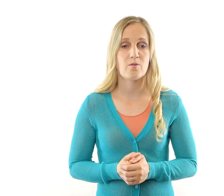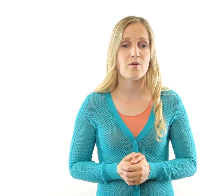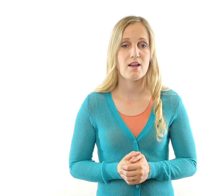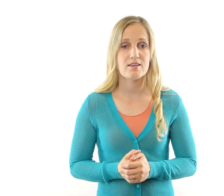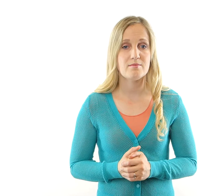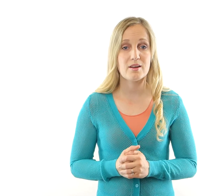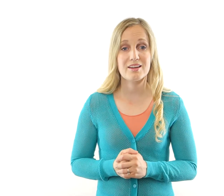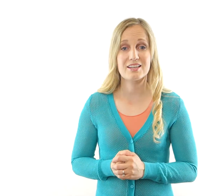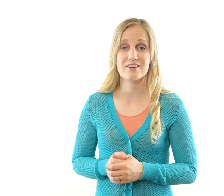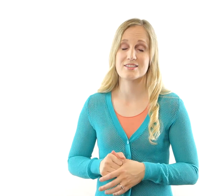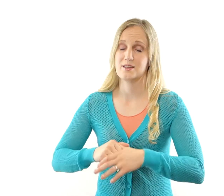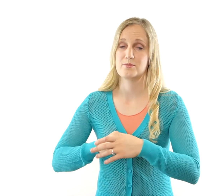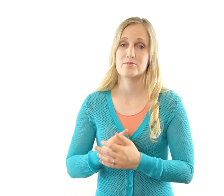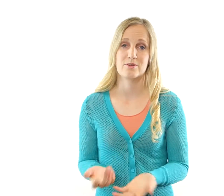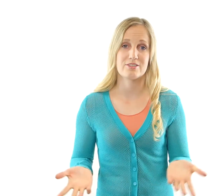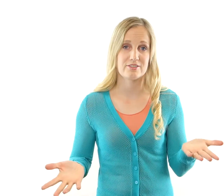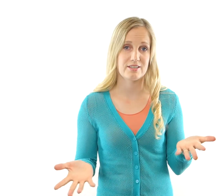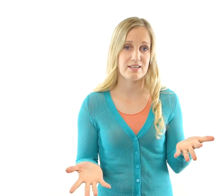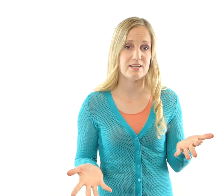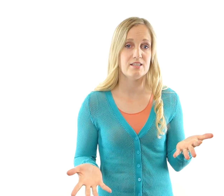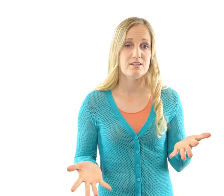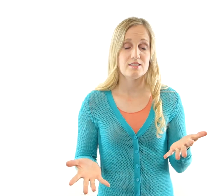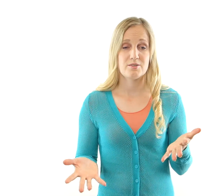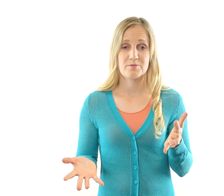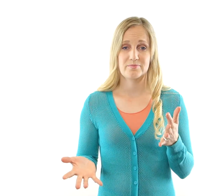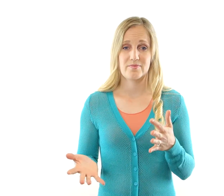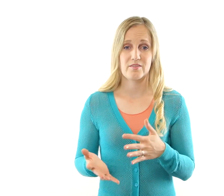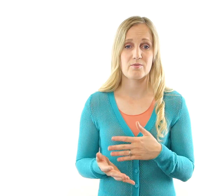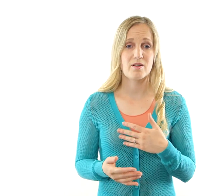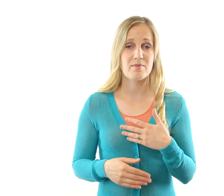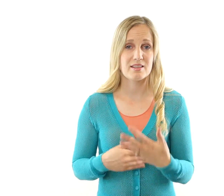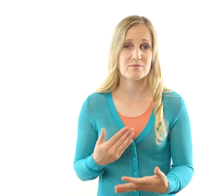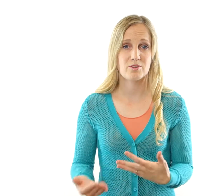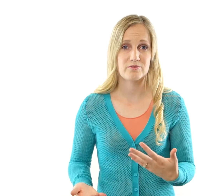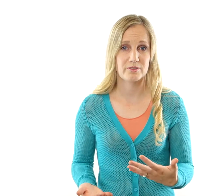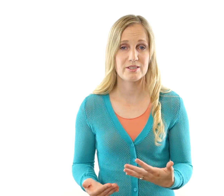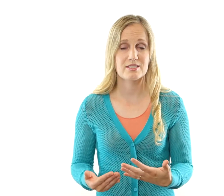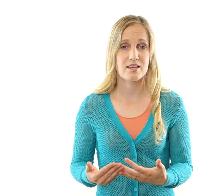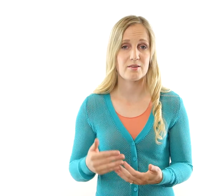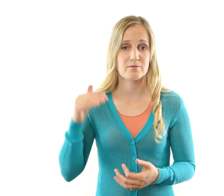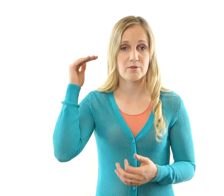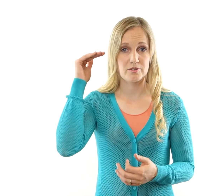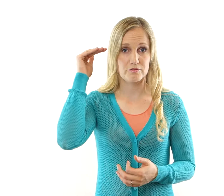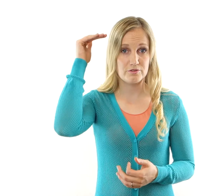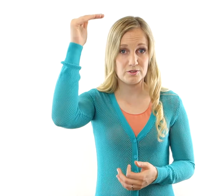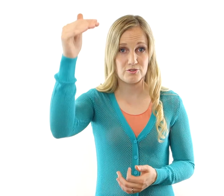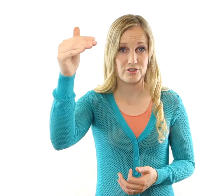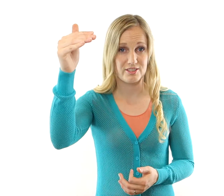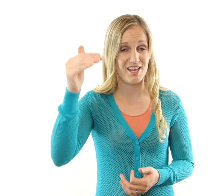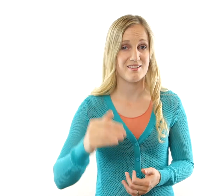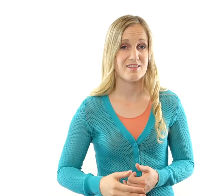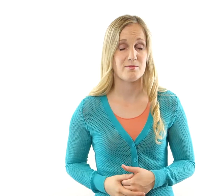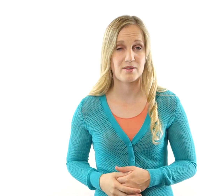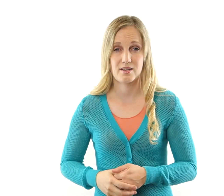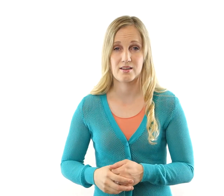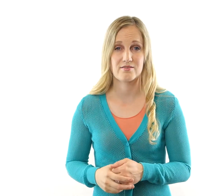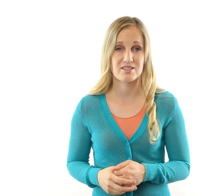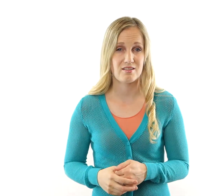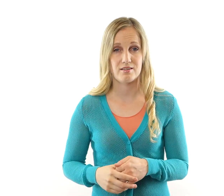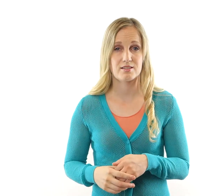So I can marry in God's temple for eternity. So if you want to make this more fluent, I would put future tense at the beginning of the